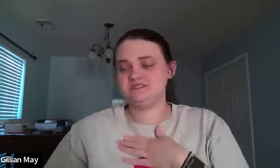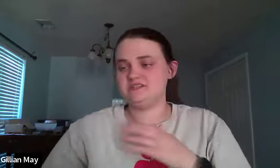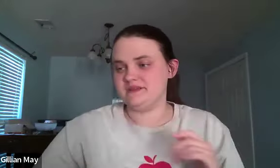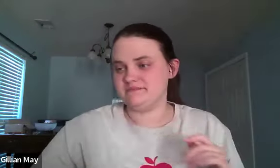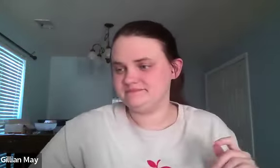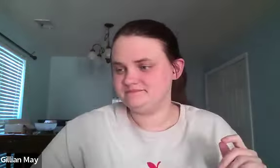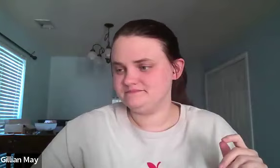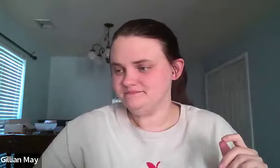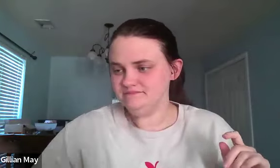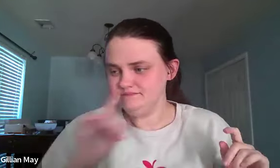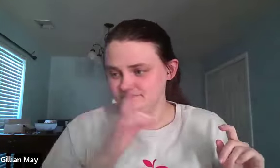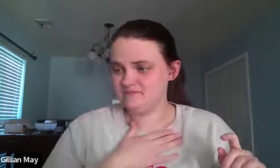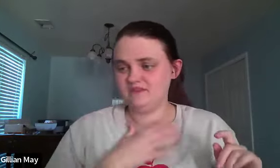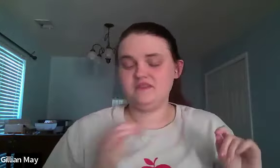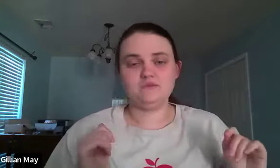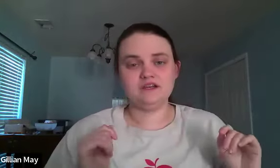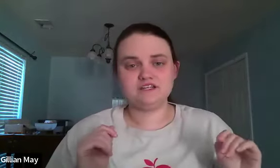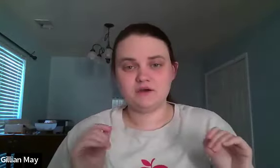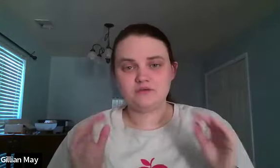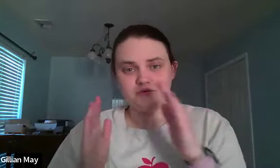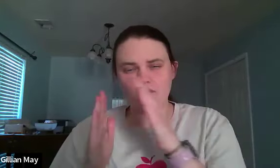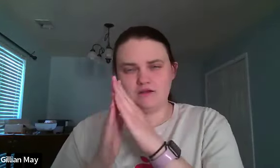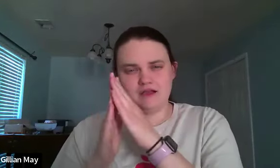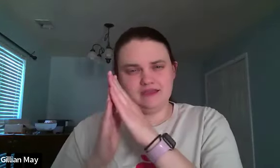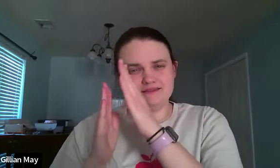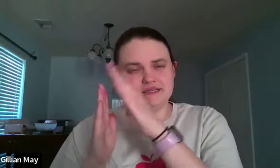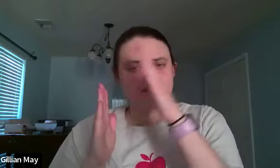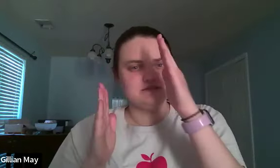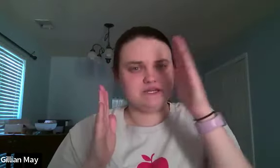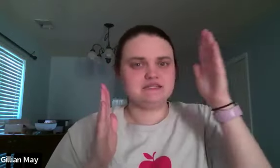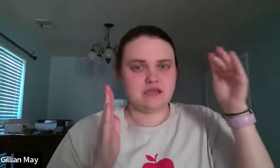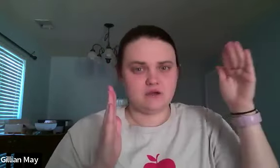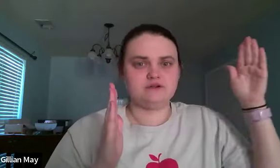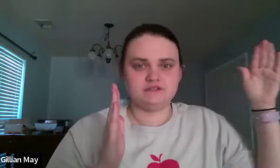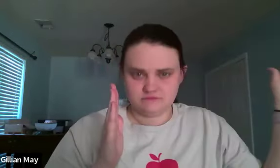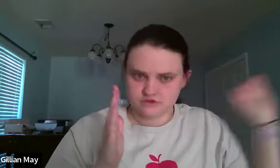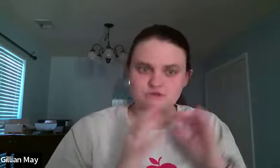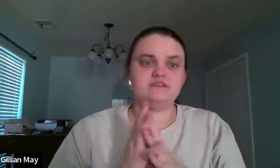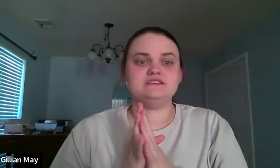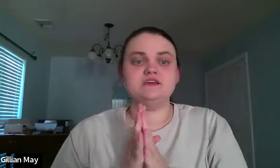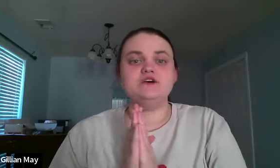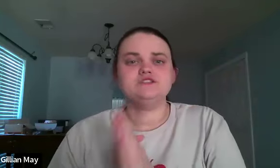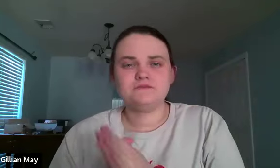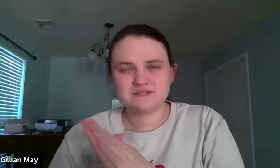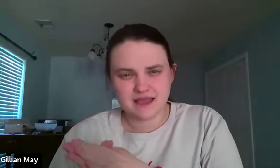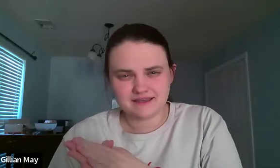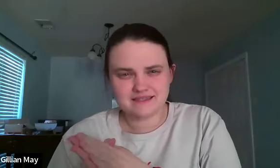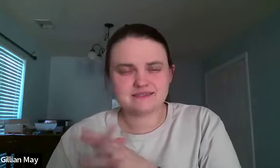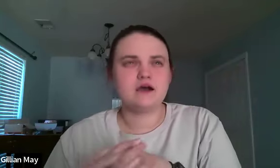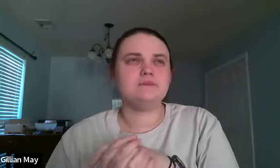Excuse me. Then we're going to go through our like seconds, minutes, hours, those sort of things. So for seconds,